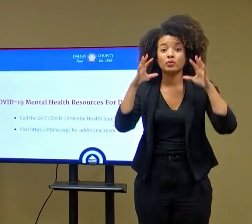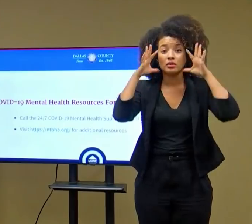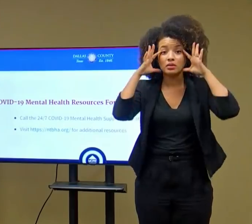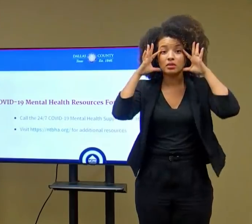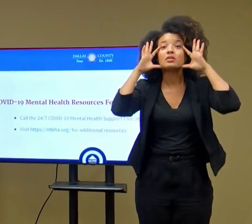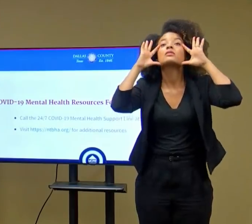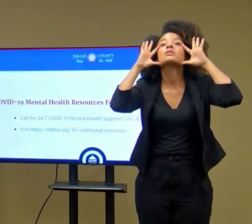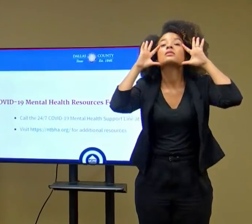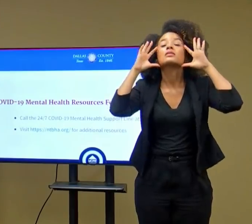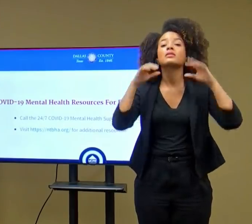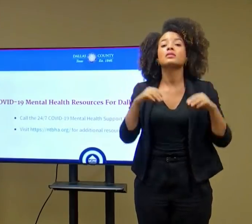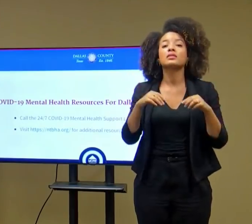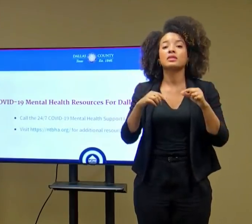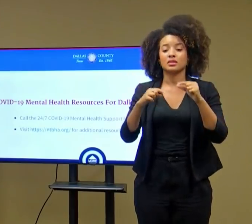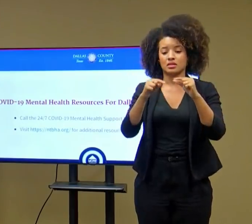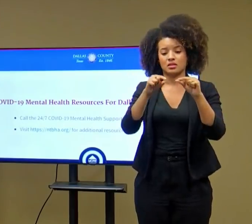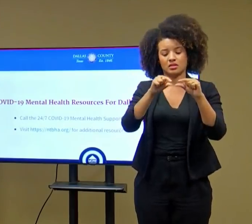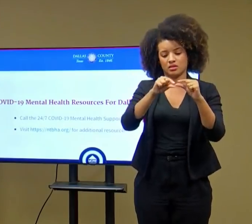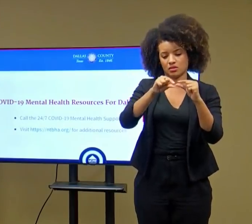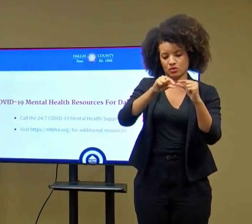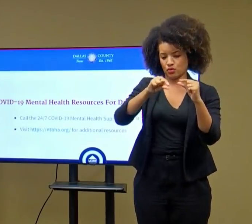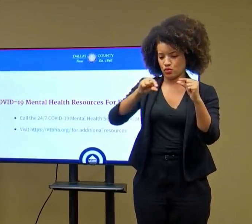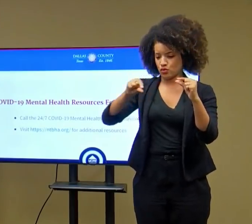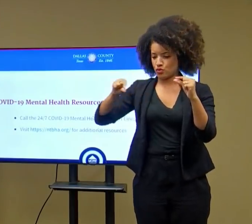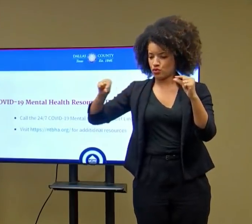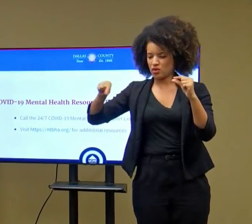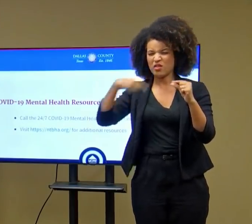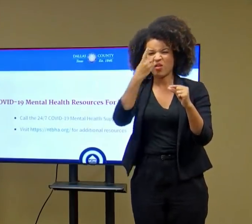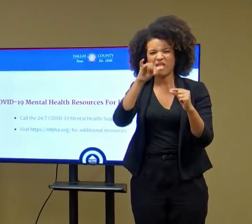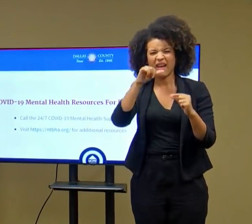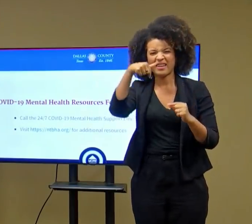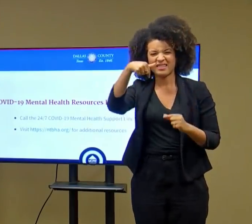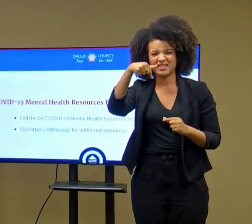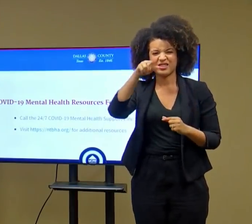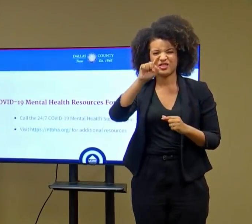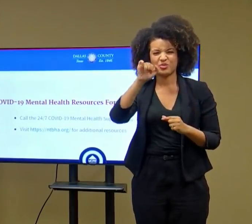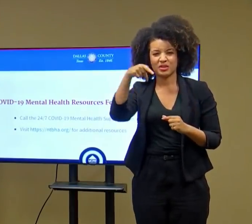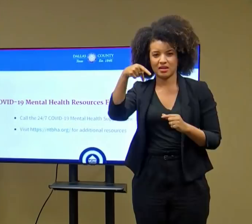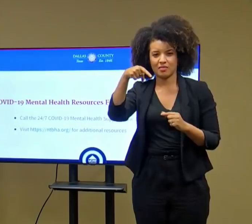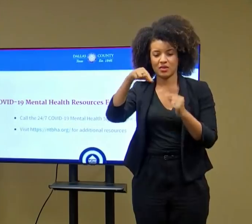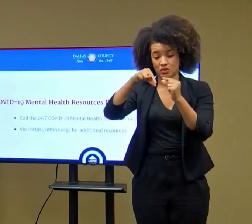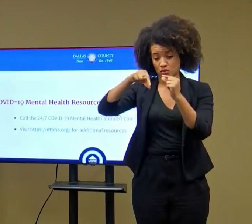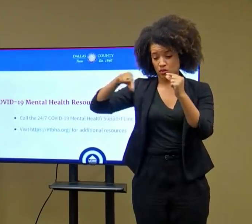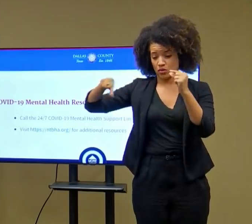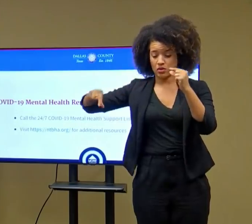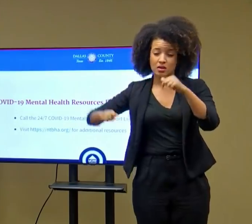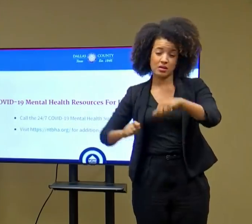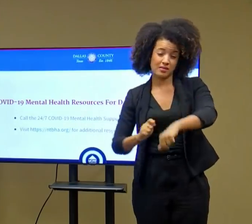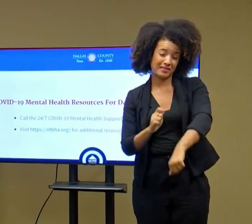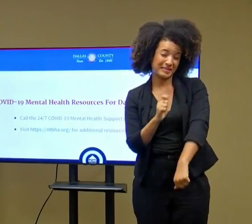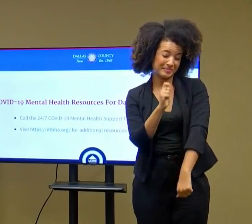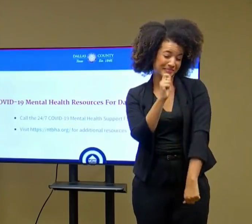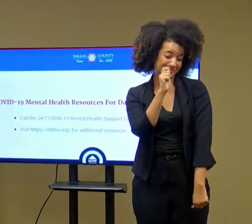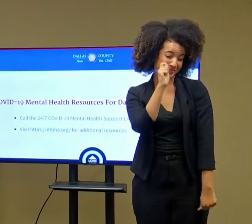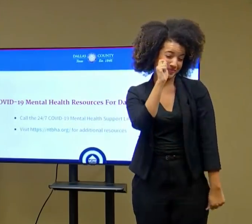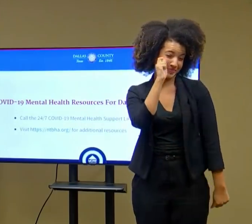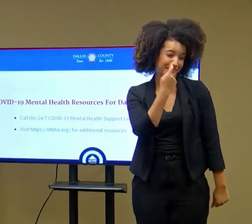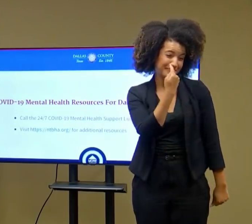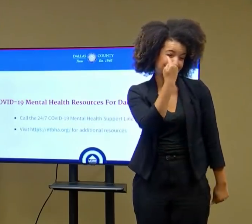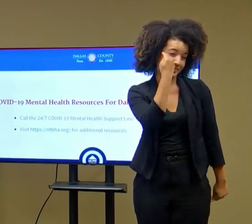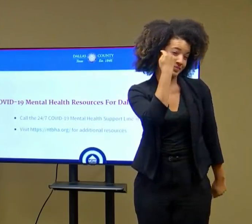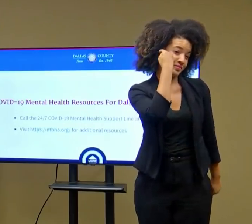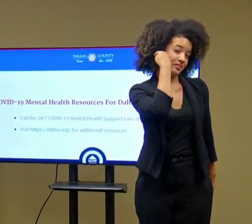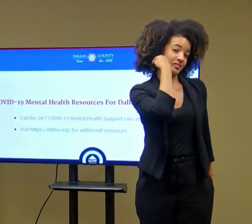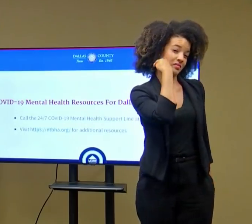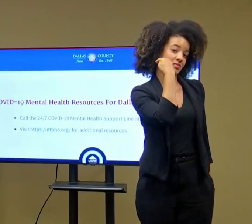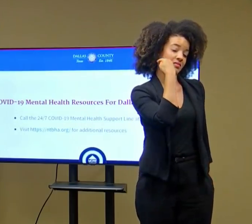take basically a long Q-tip like swab. We put that very deep into the nasal cavity and